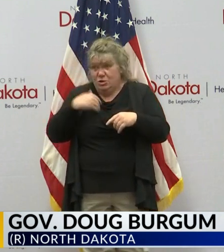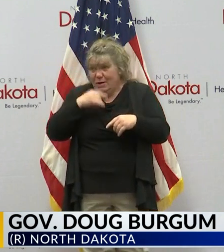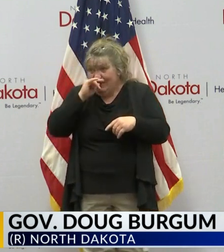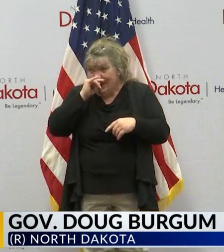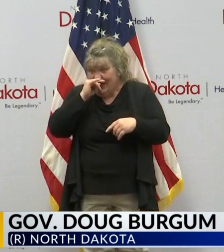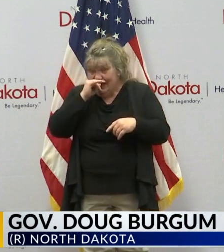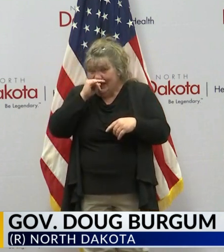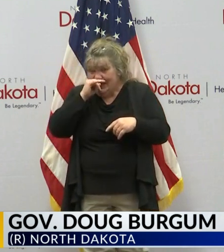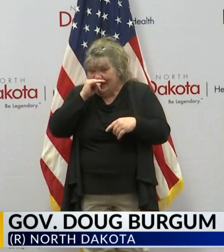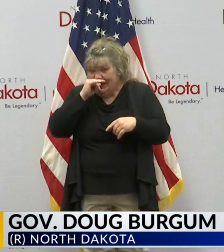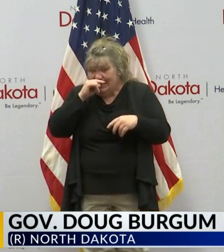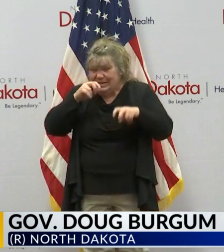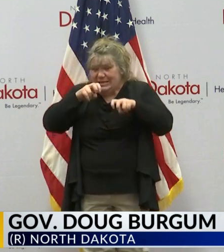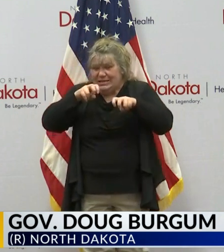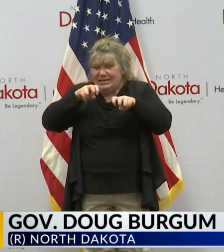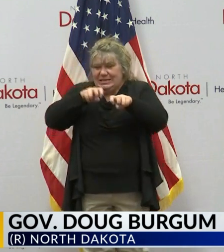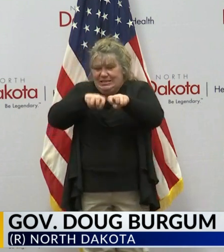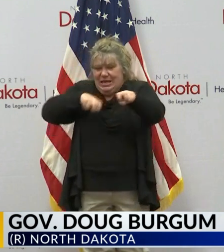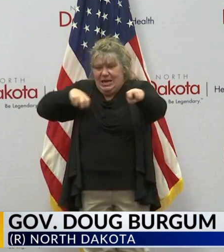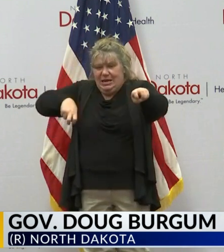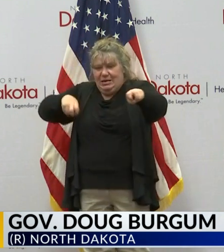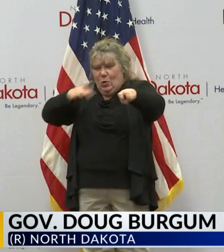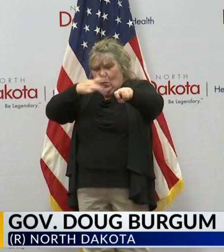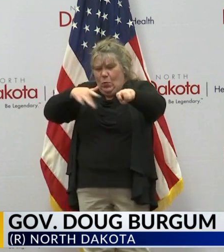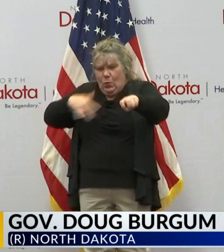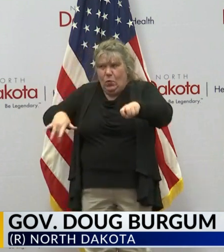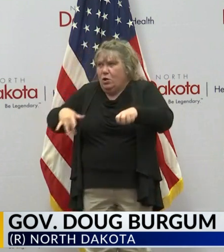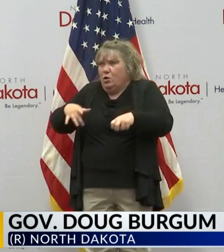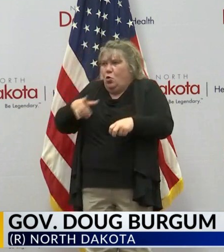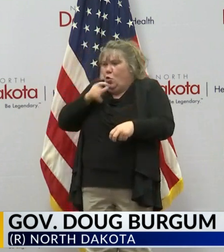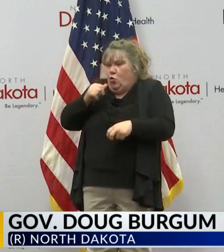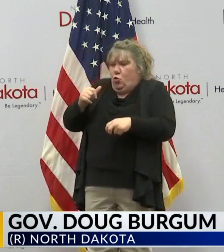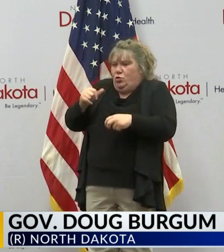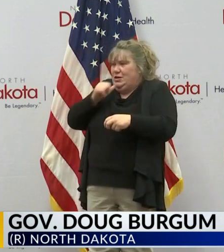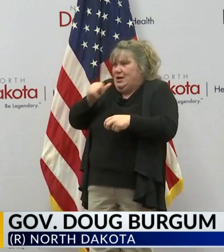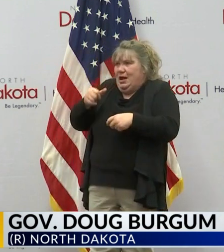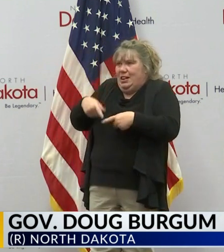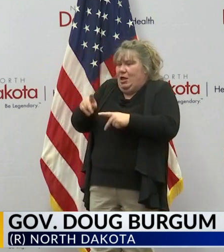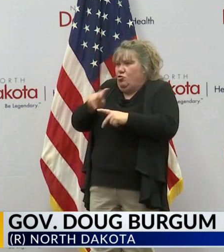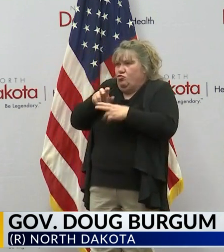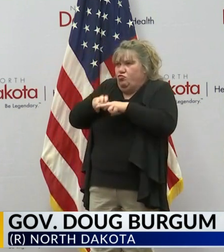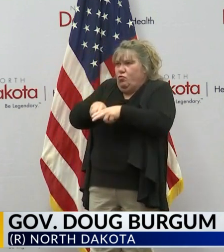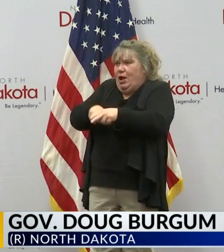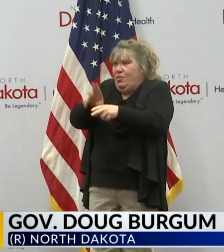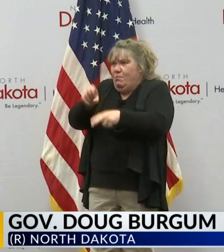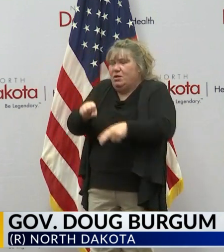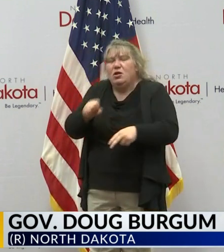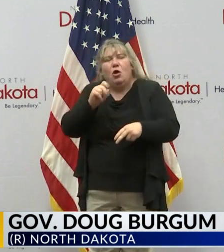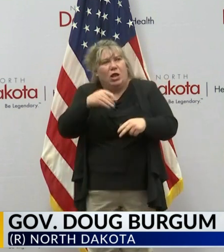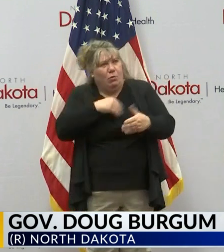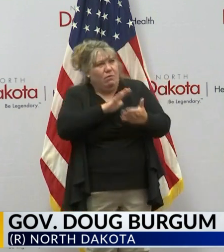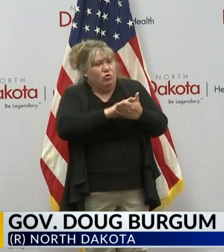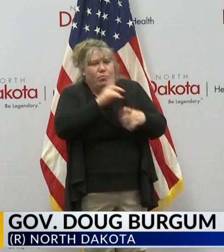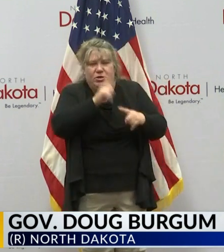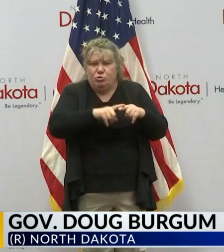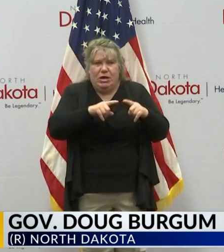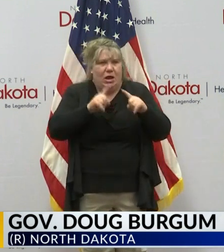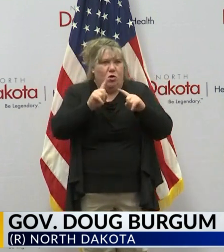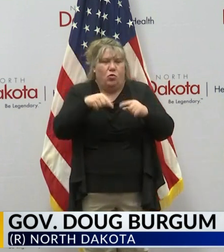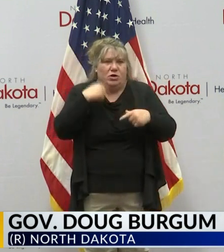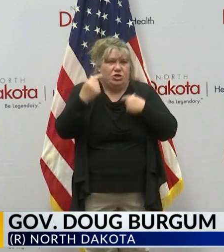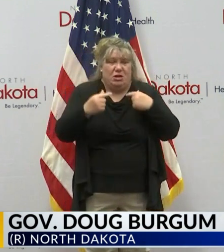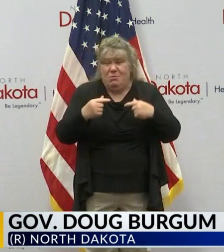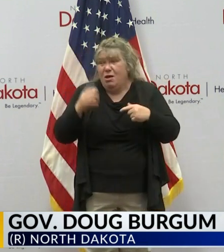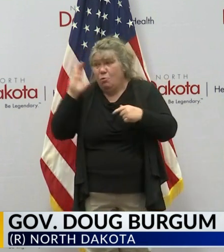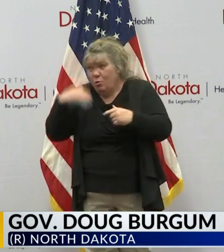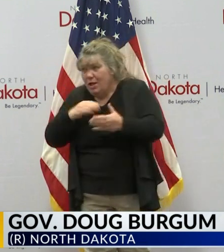have kids separating separate on a bus? Well, then who doesn't get to ride the bus? Okay, we're going to have school, but we're not going to have gym. We're going to have school, but you got to bring your own lunch because we